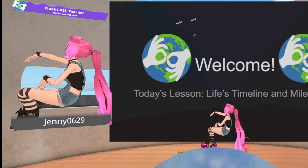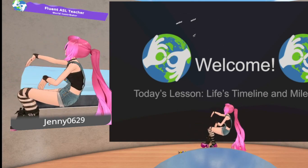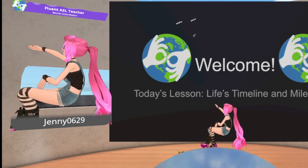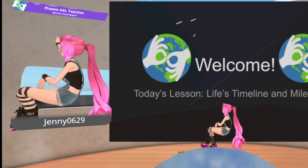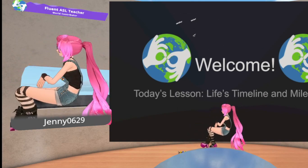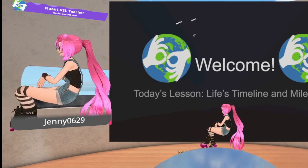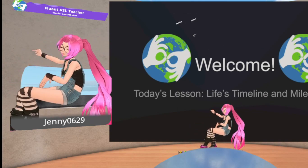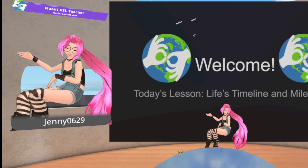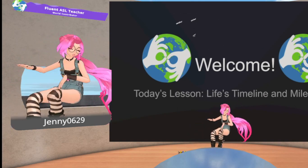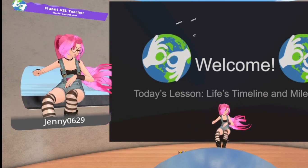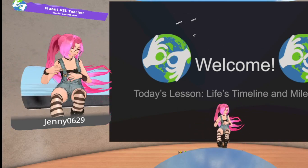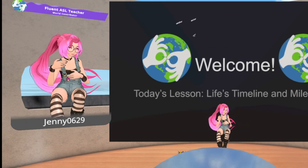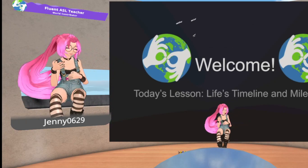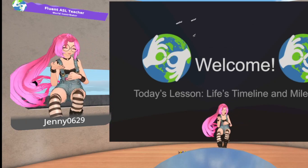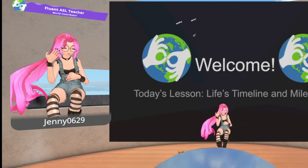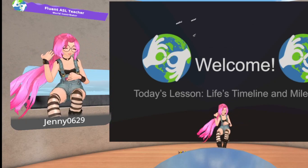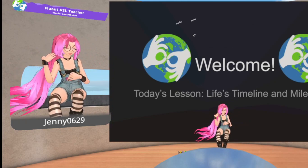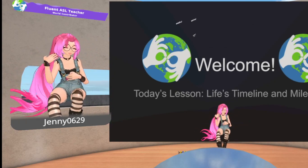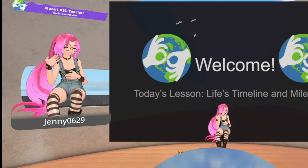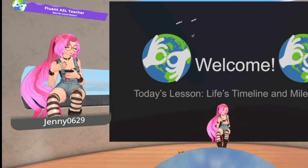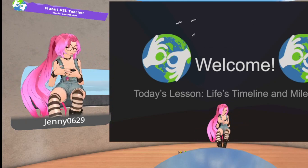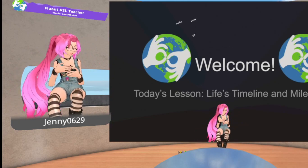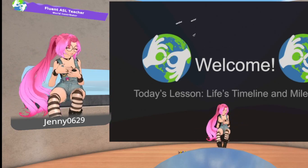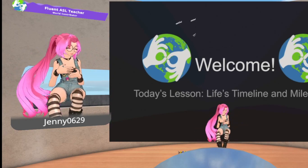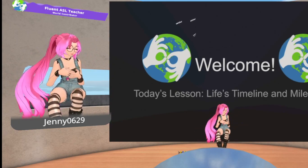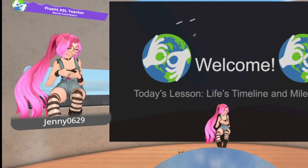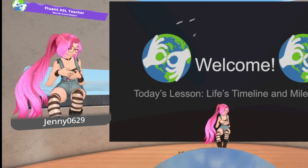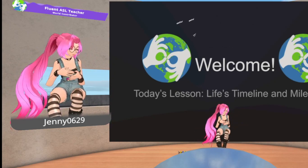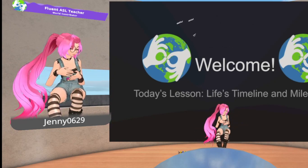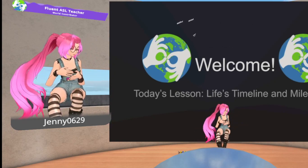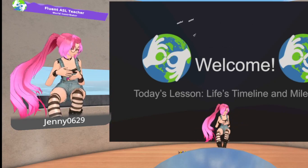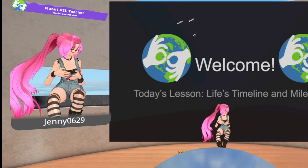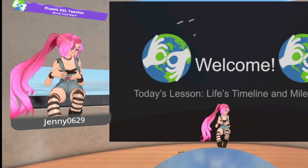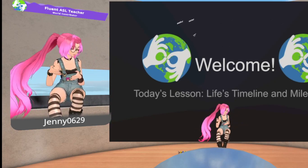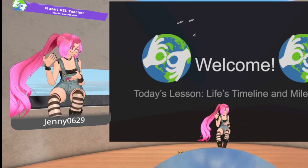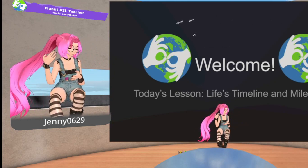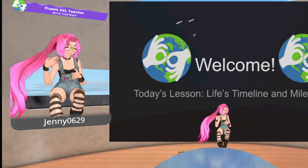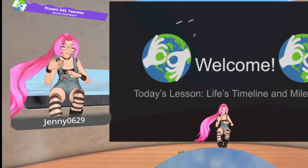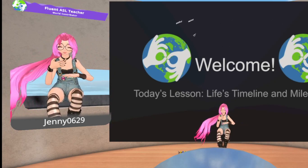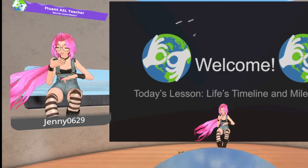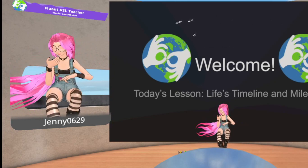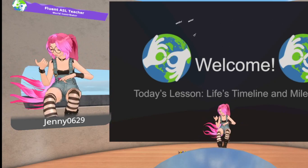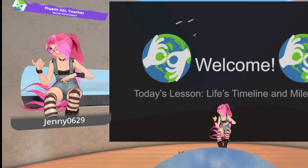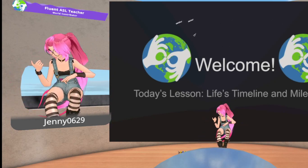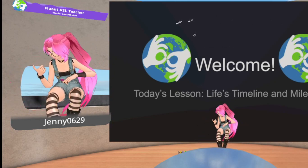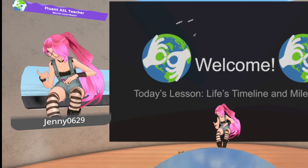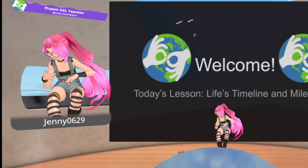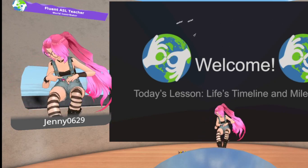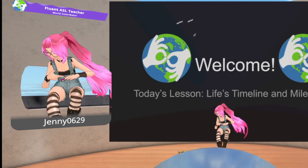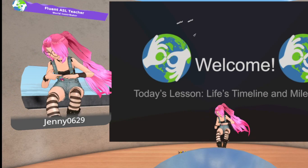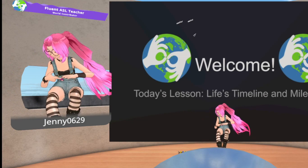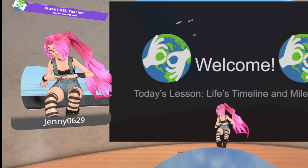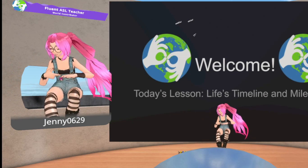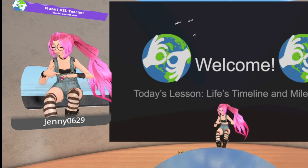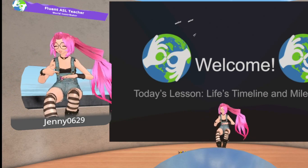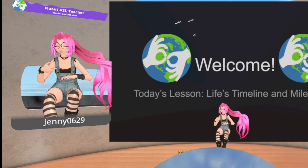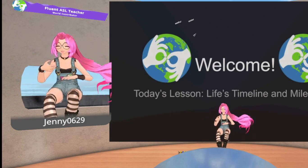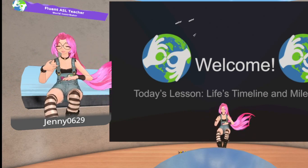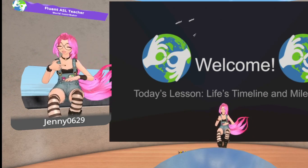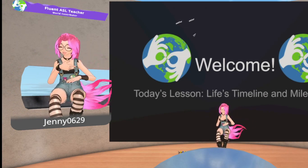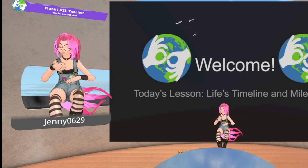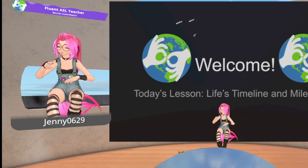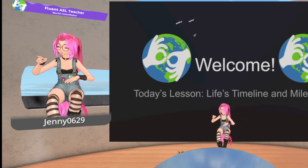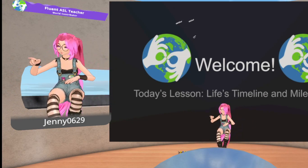is, ignore this. This is a previous one I did previously, but this is actually good. I wanted to talk to you guys